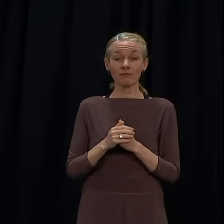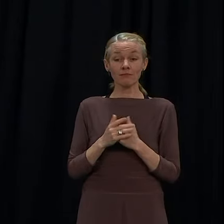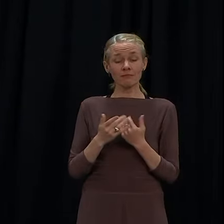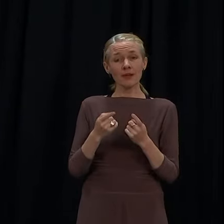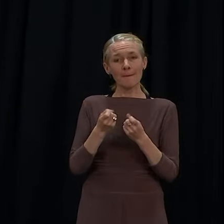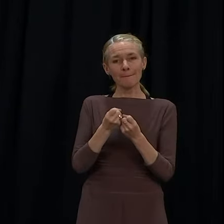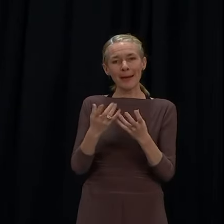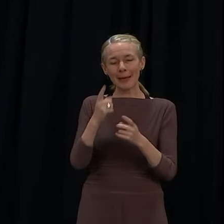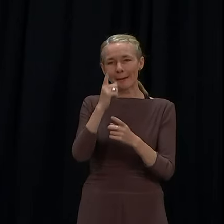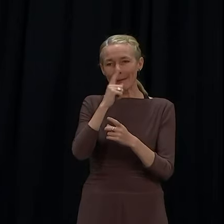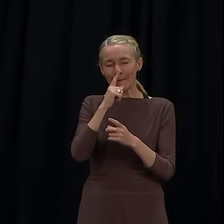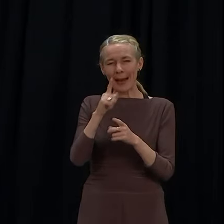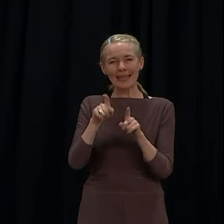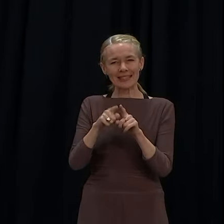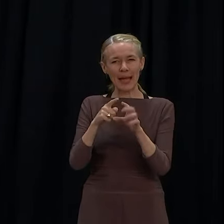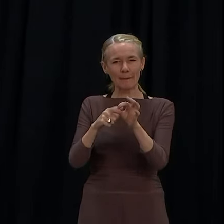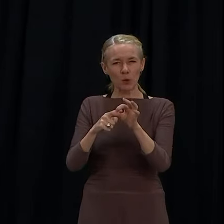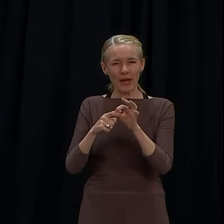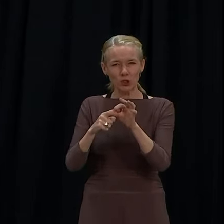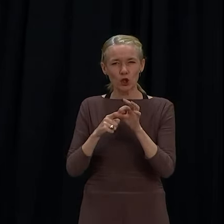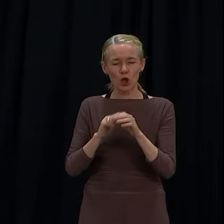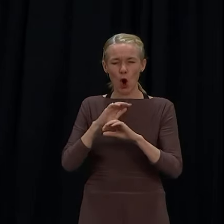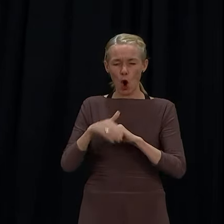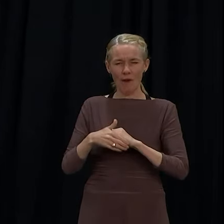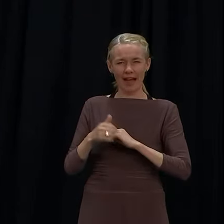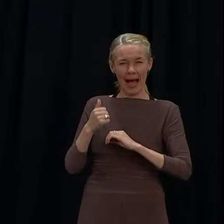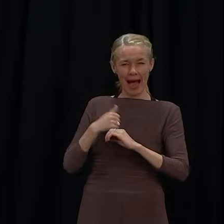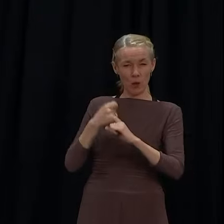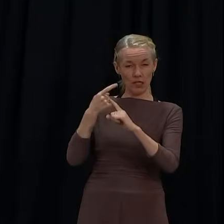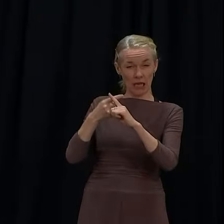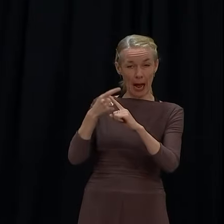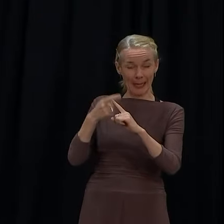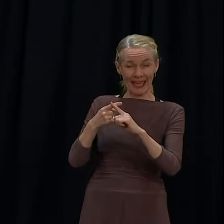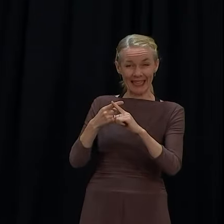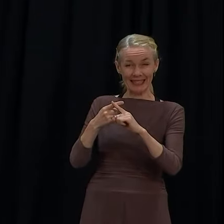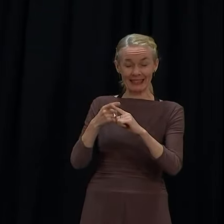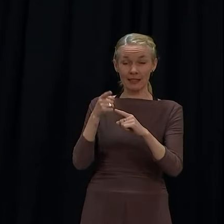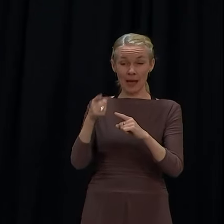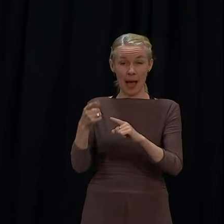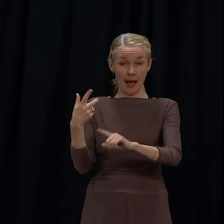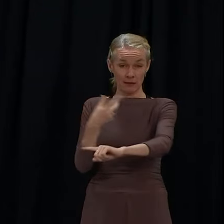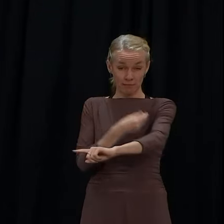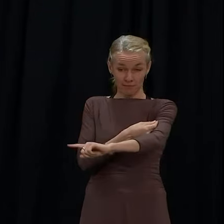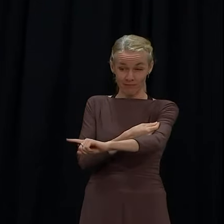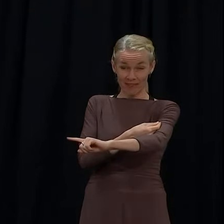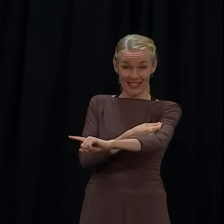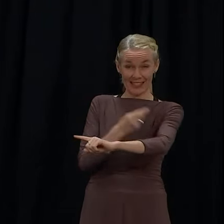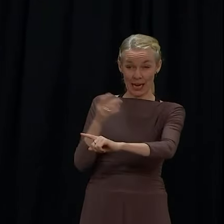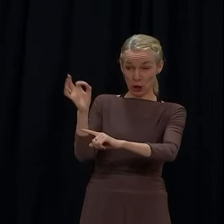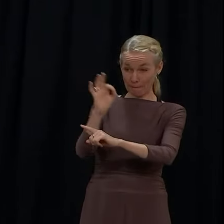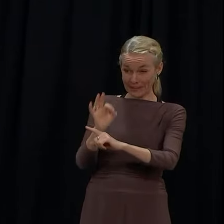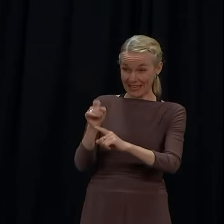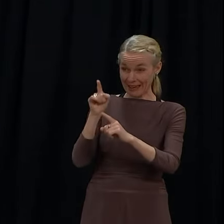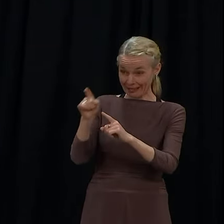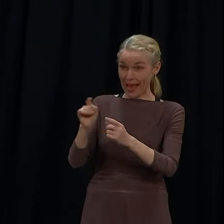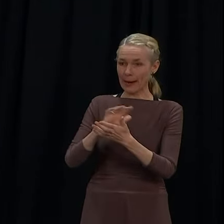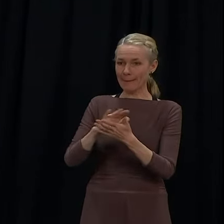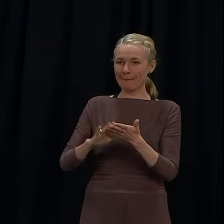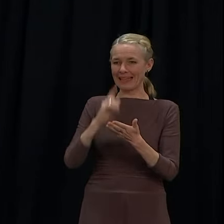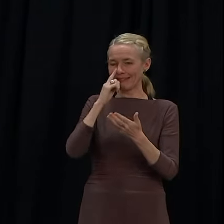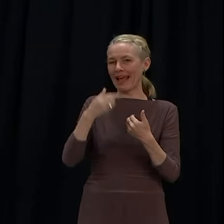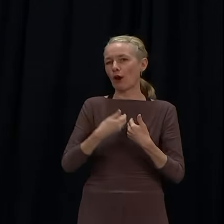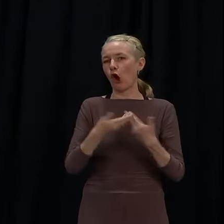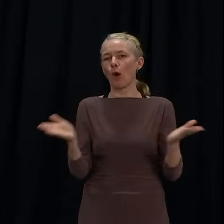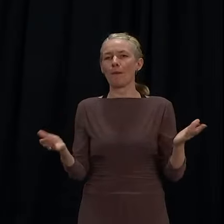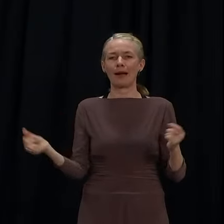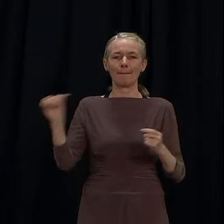numbers. The experts have really advised us to stay away from a single number, because that won't necessarily give you the level of detail